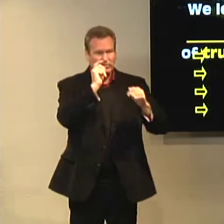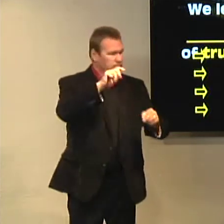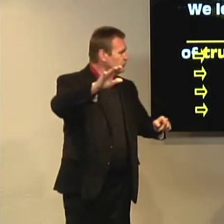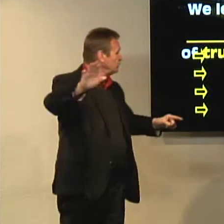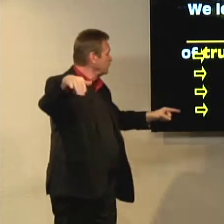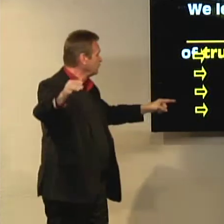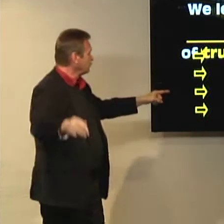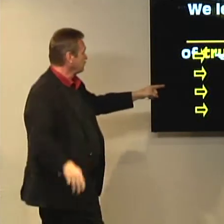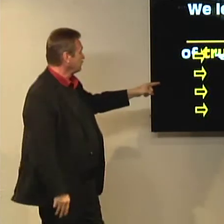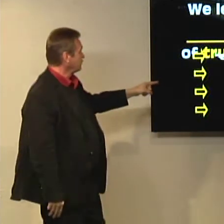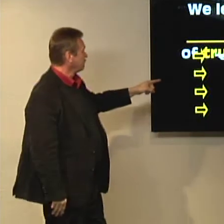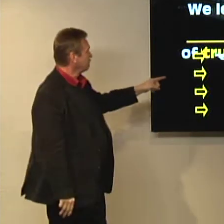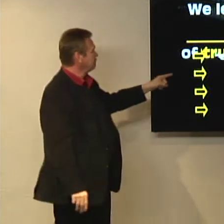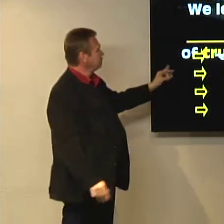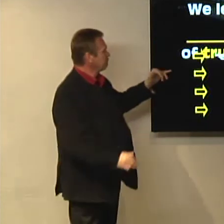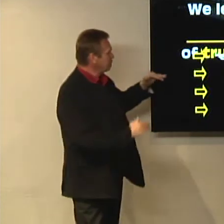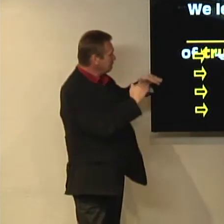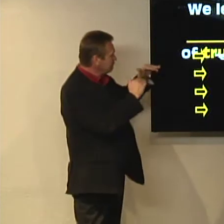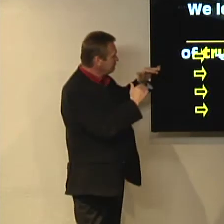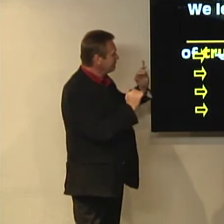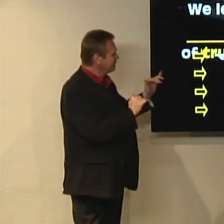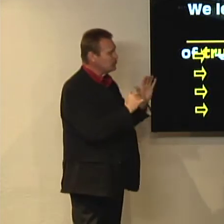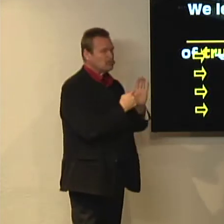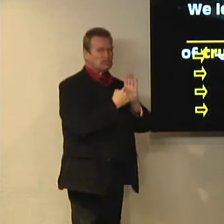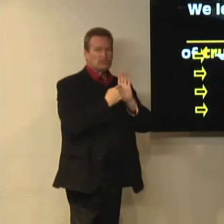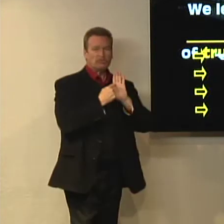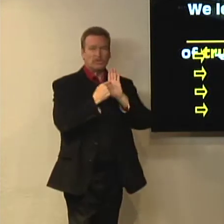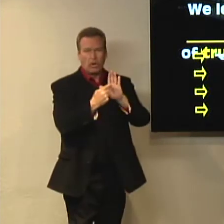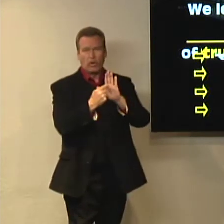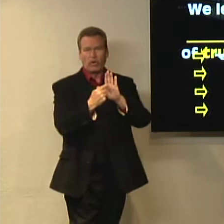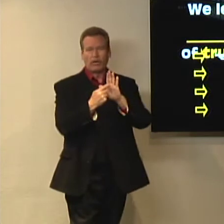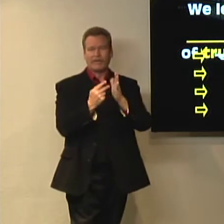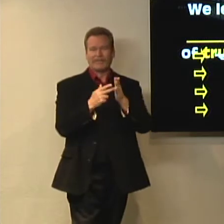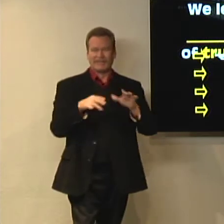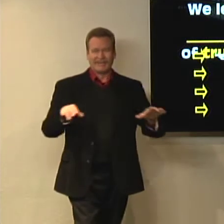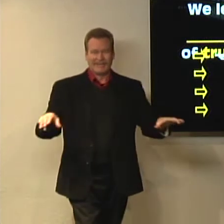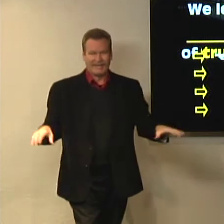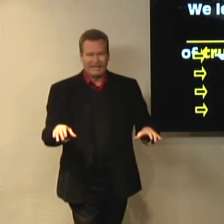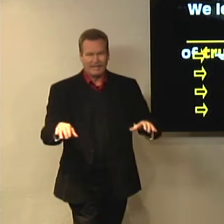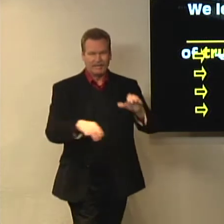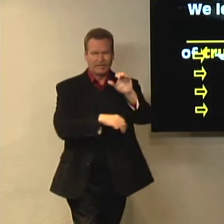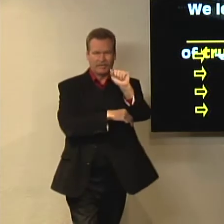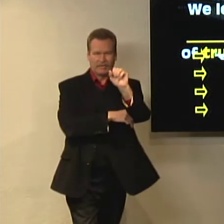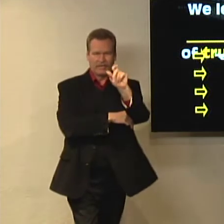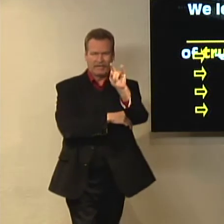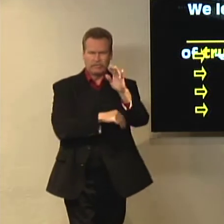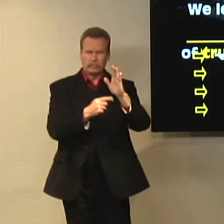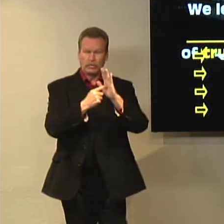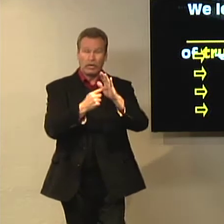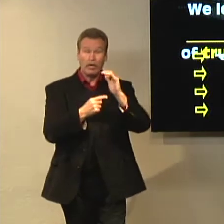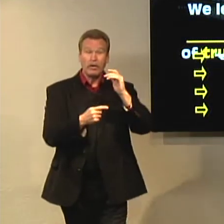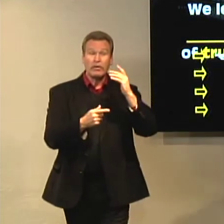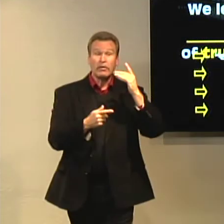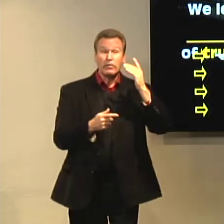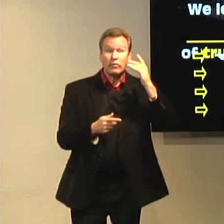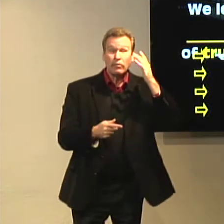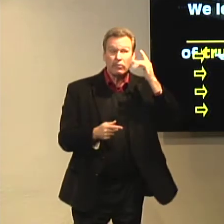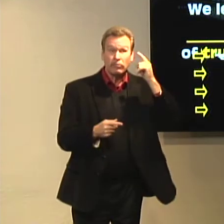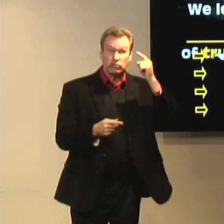and delve into that. Oops, it's a little bit higher than I expected. But true wisdom is an action. It is shown.